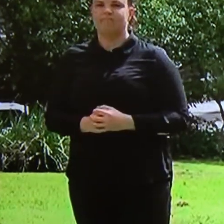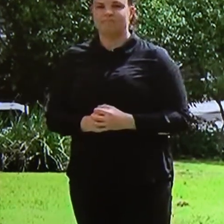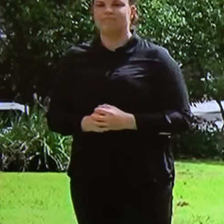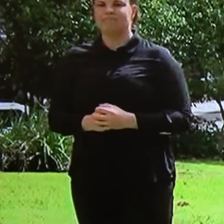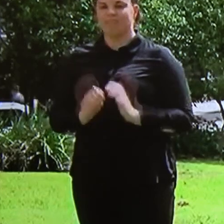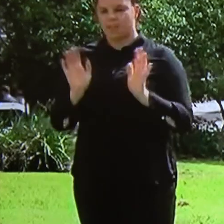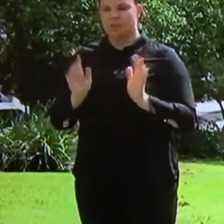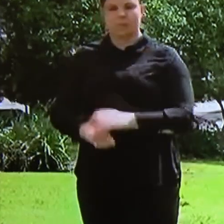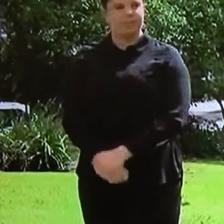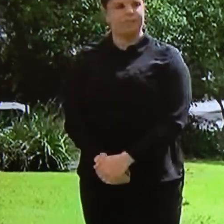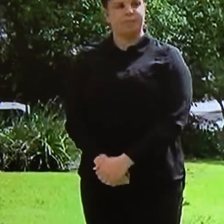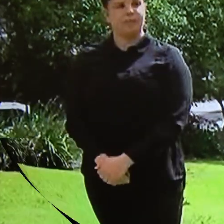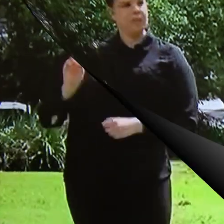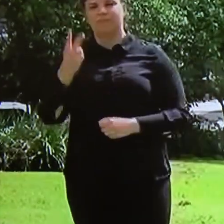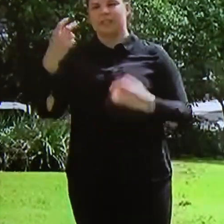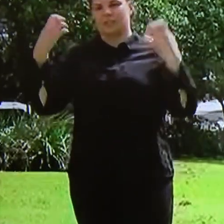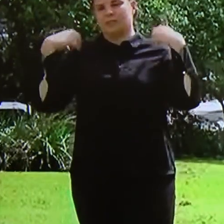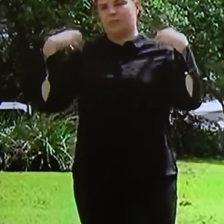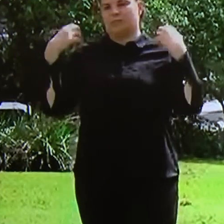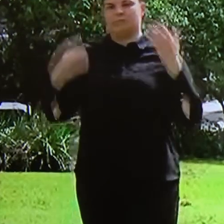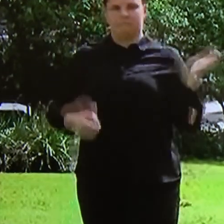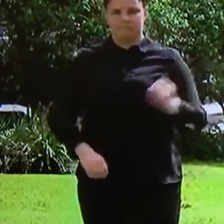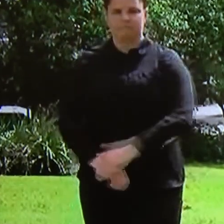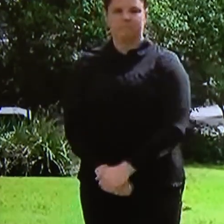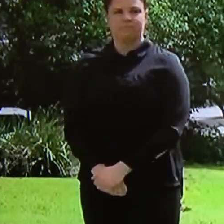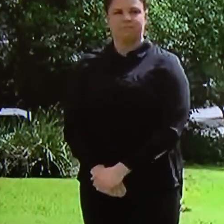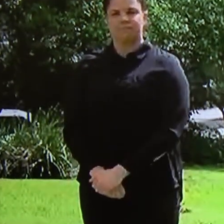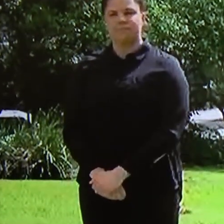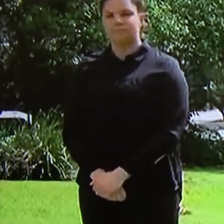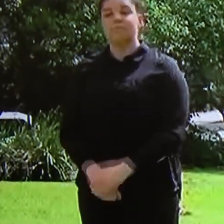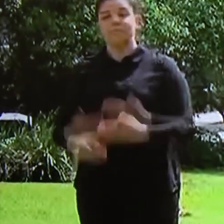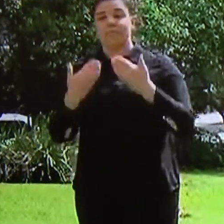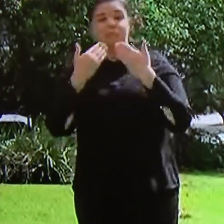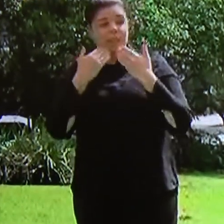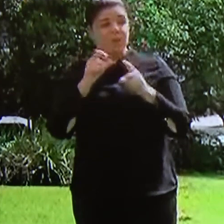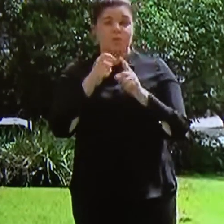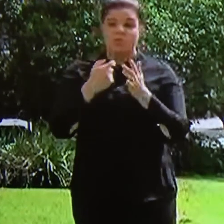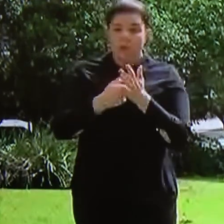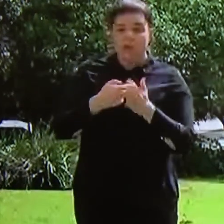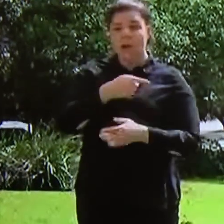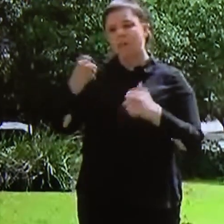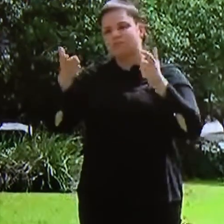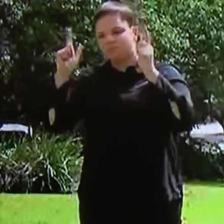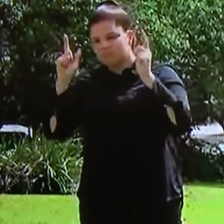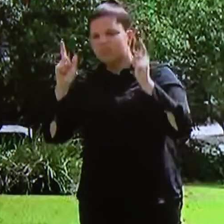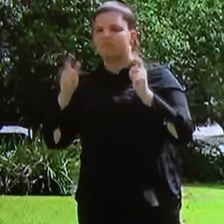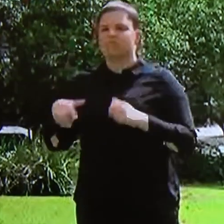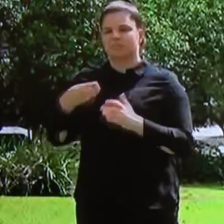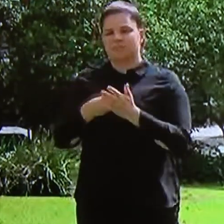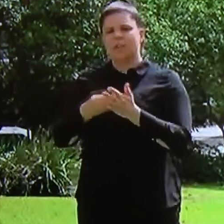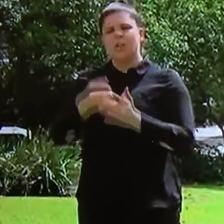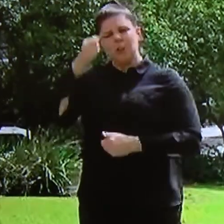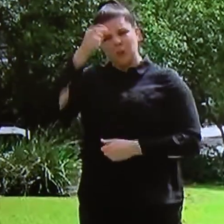That's them. Deputy Commissioner Walmart. Thank you, Doctor. Ministers, Treasurer. 58